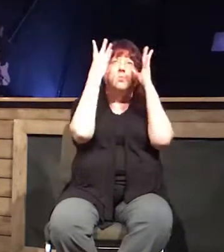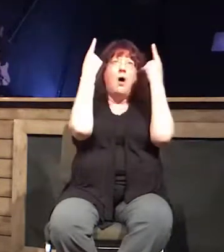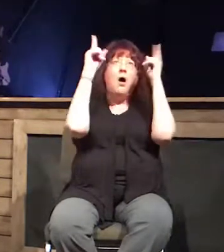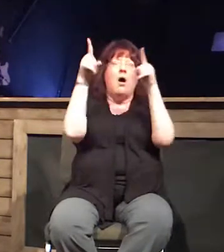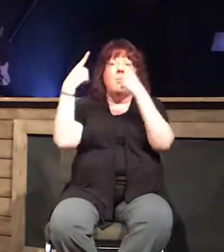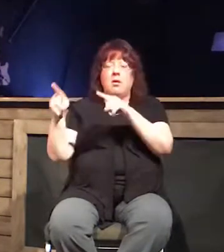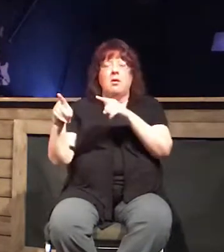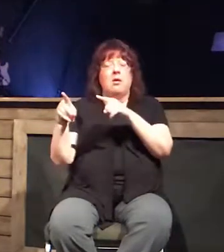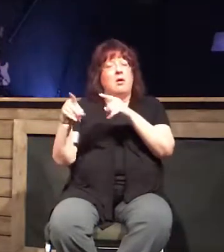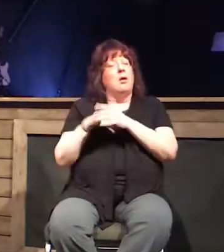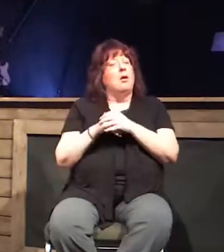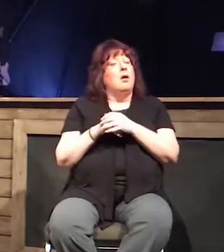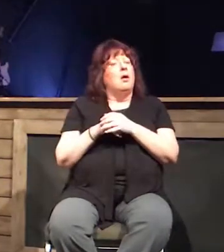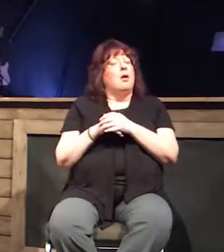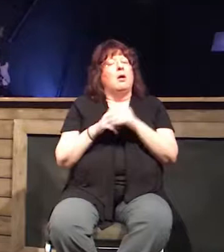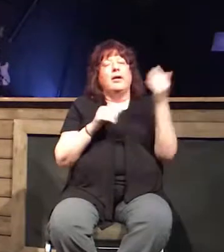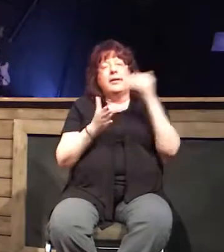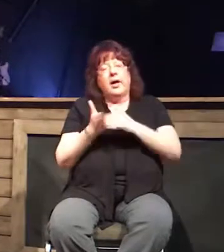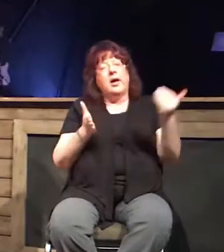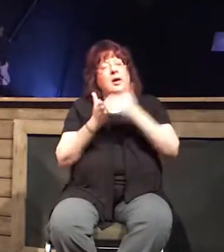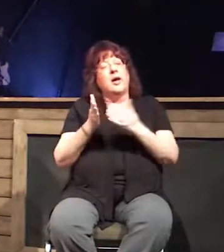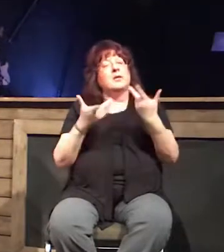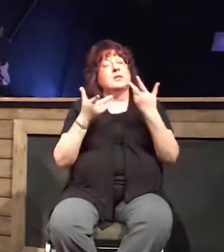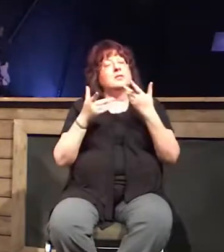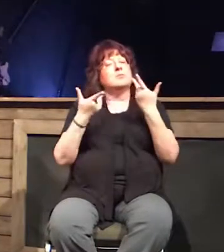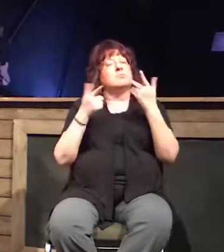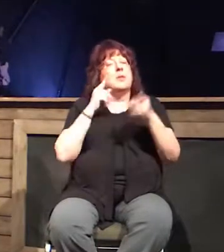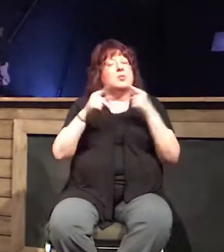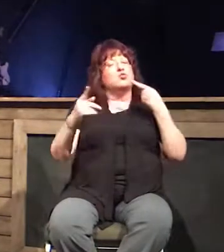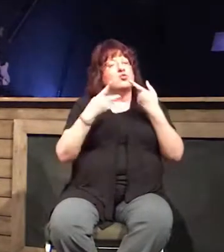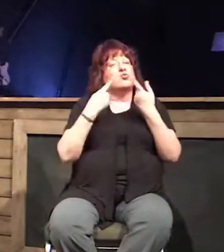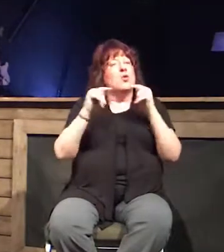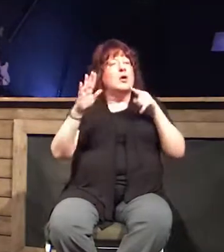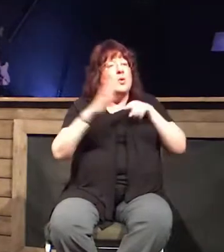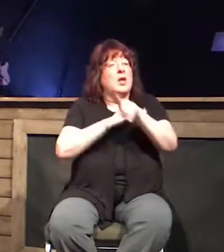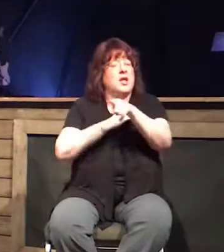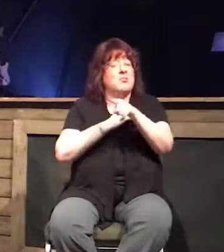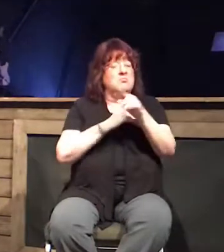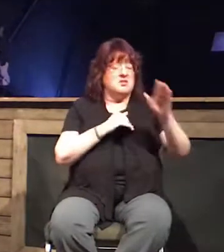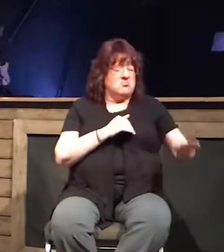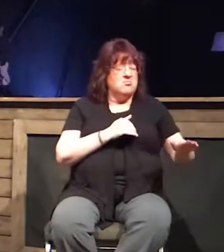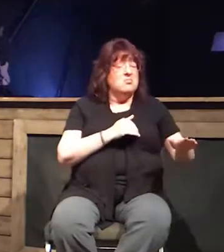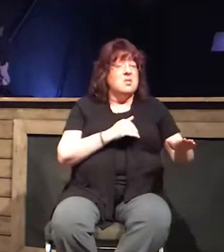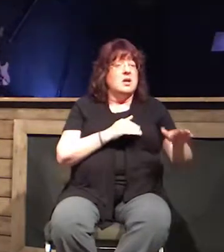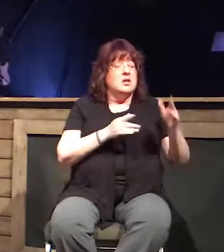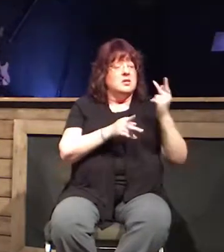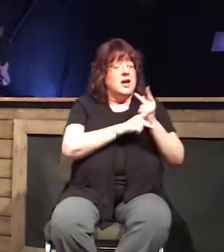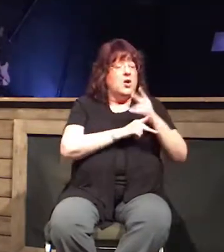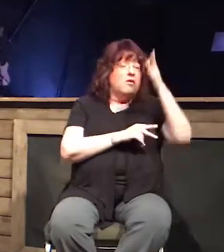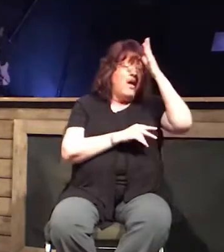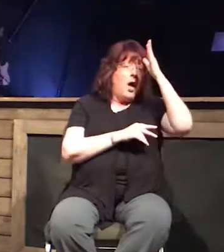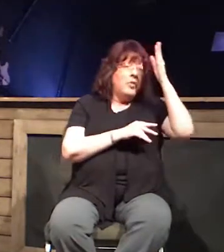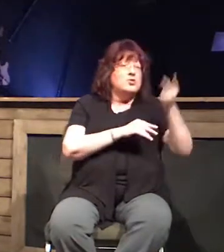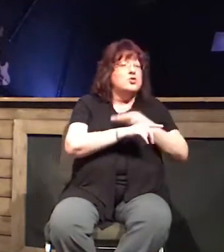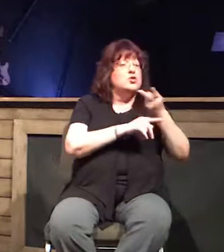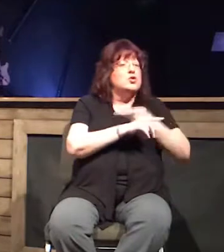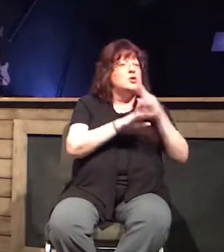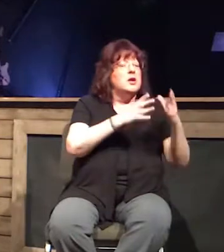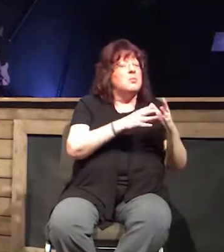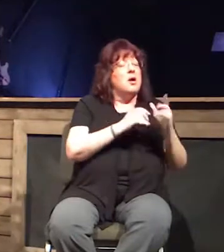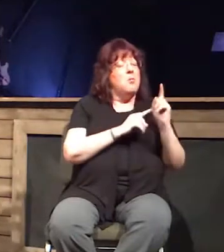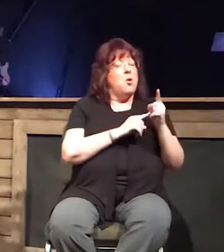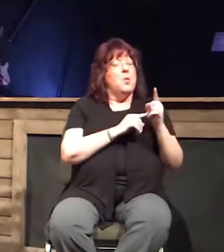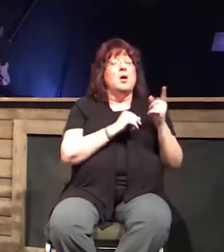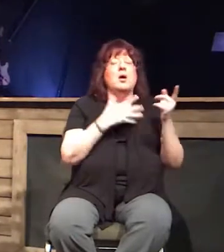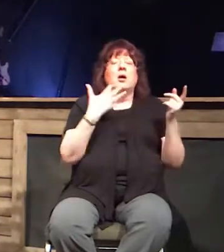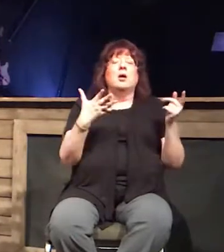trauma. There were constant attempts on his life, even from when he was a small child tending his father's sheep. There's this moment